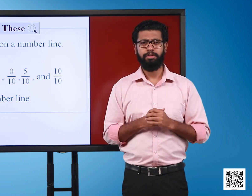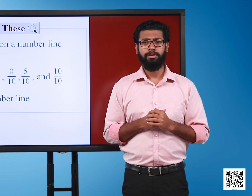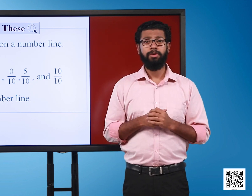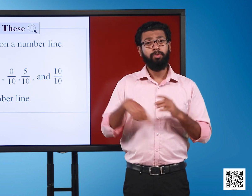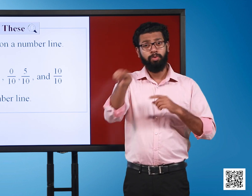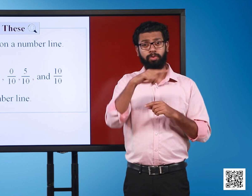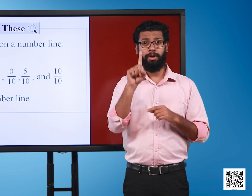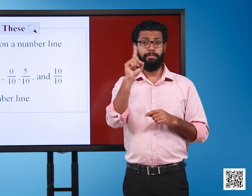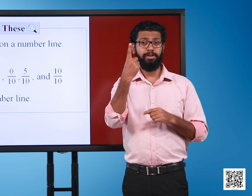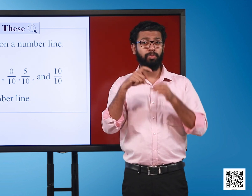1.